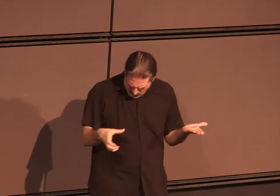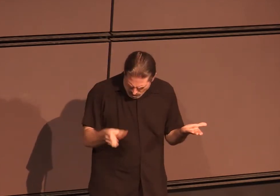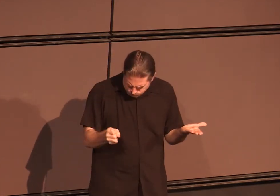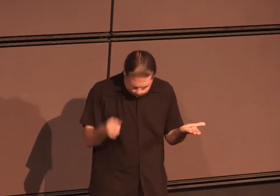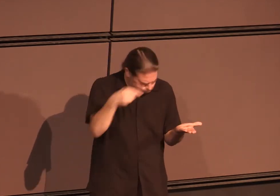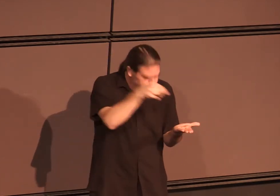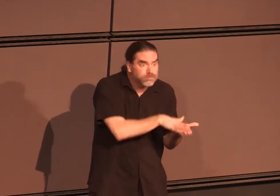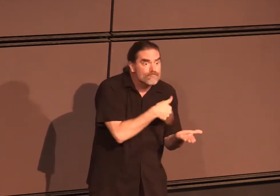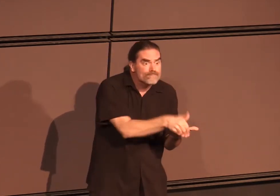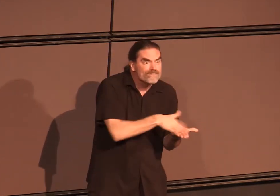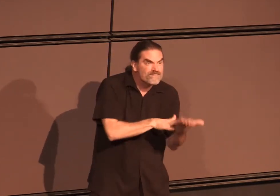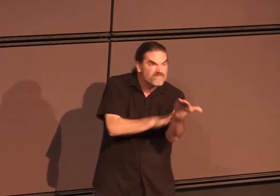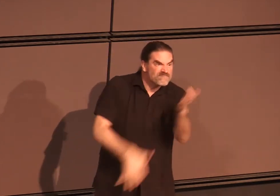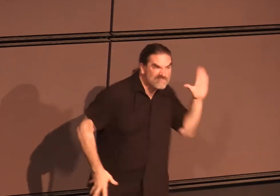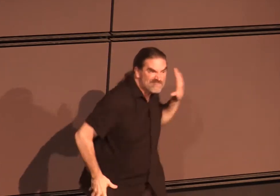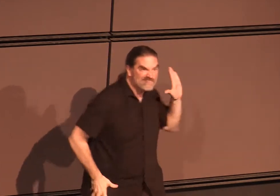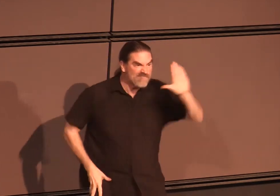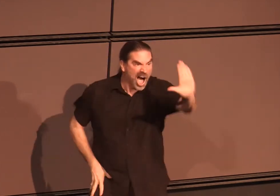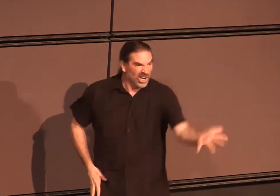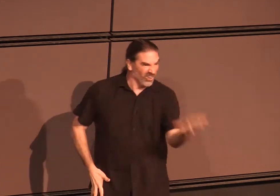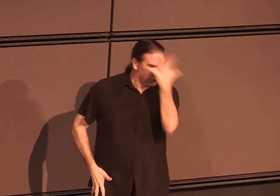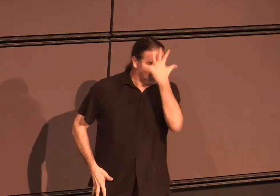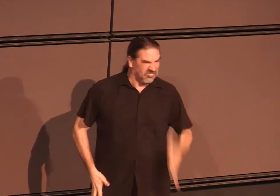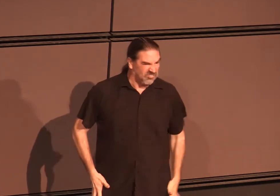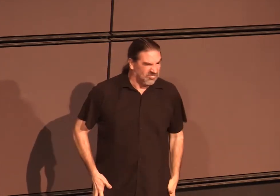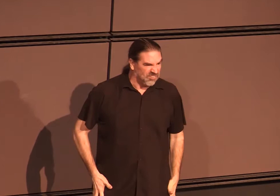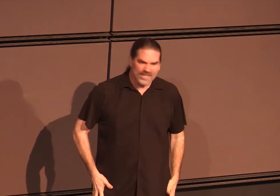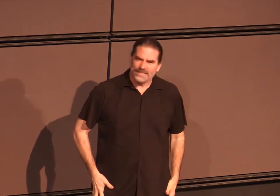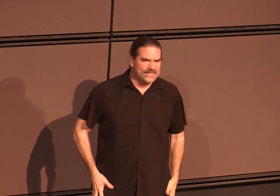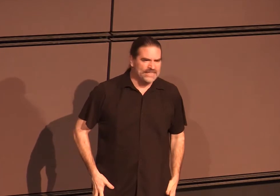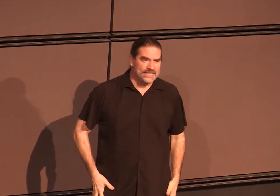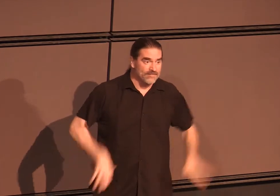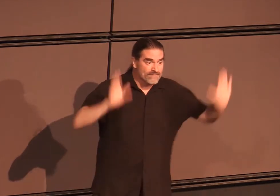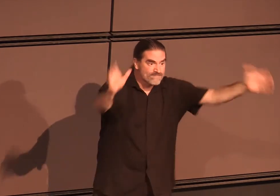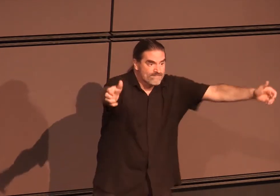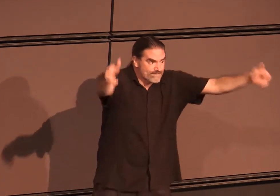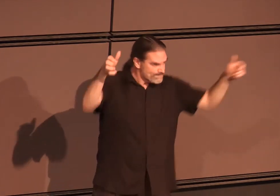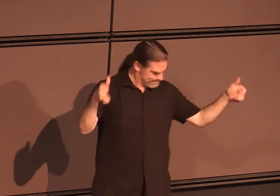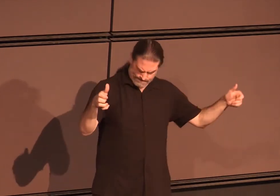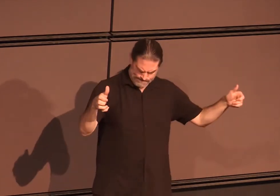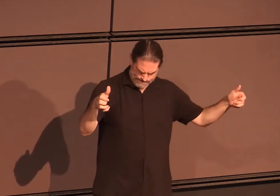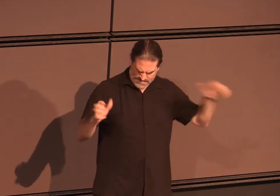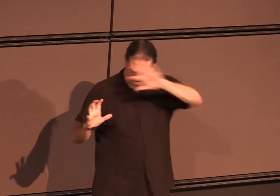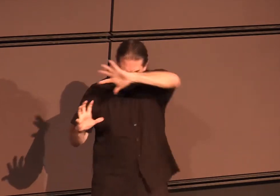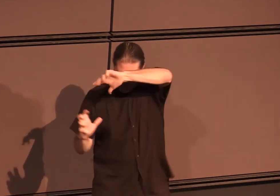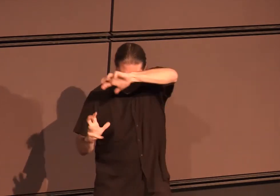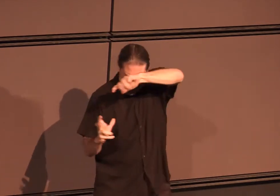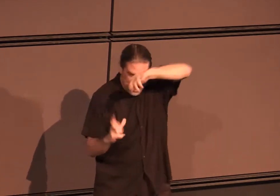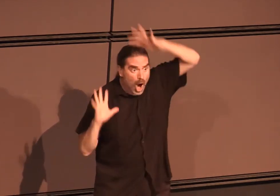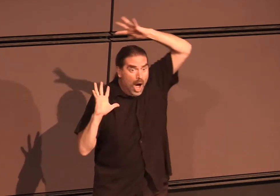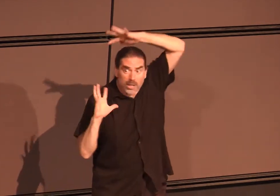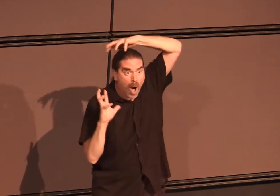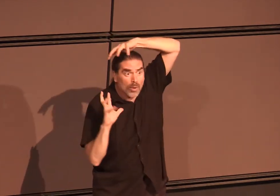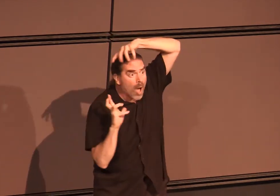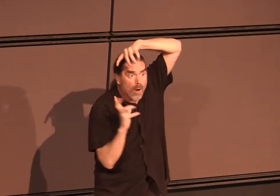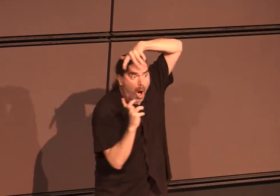It's the plate of paint smashed into the portrait. It's the canvas ripped off the